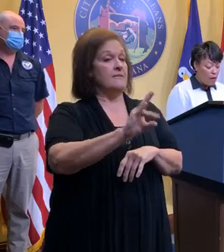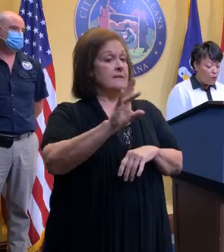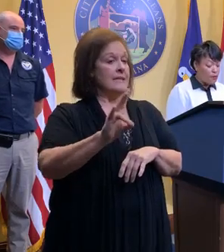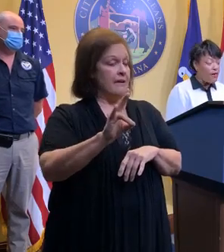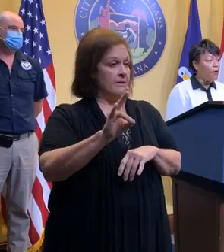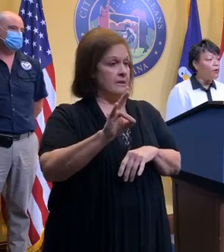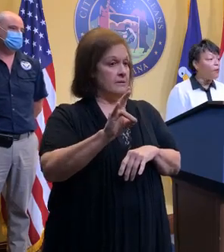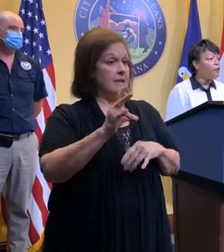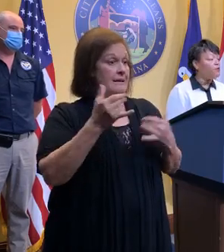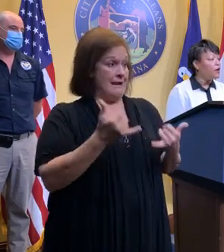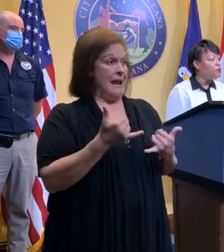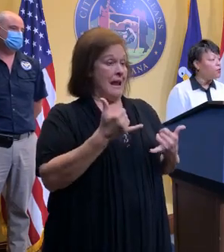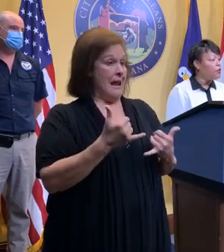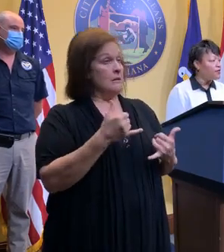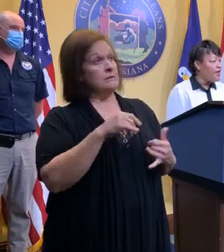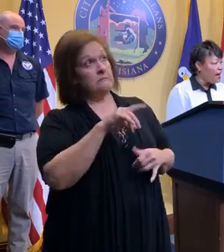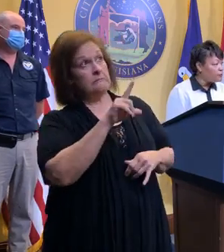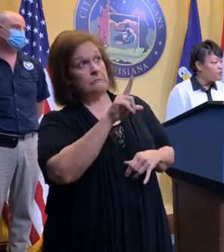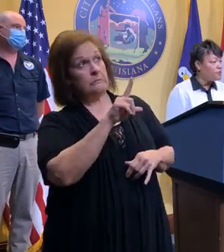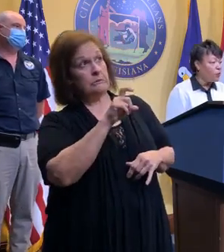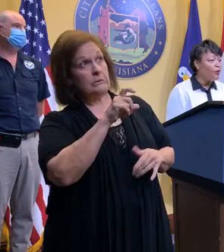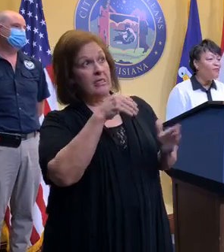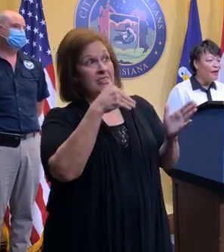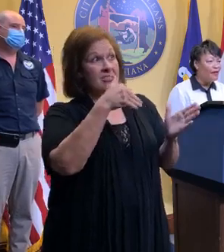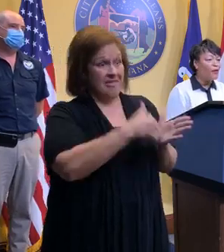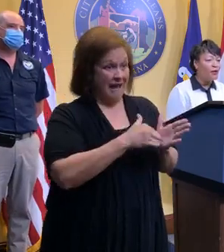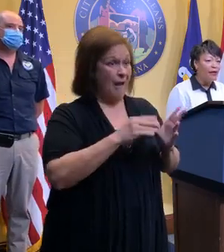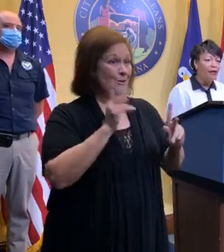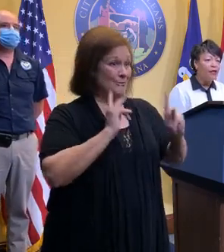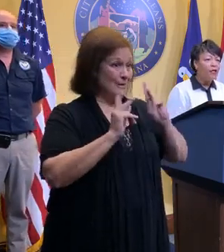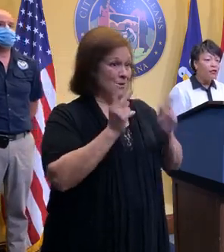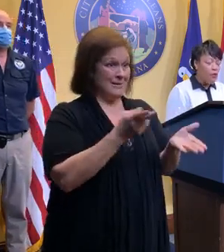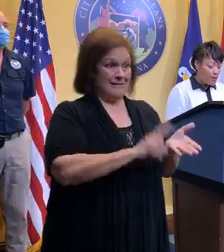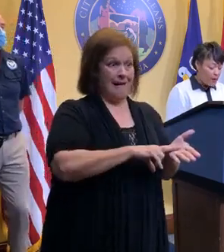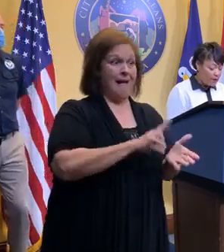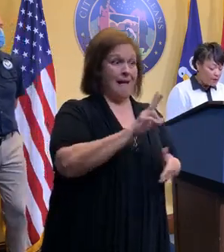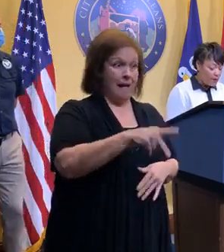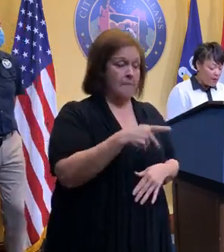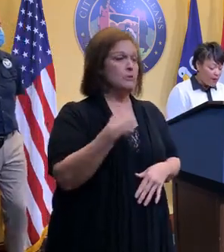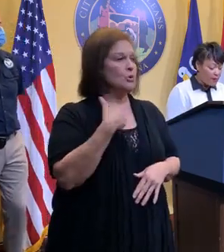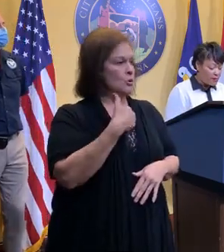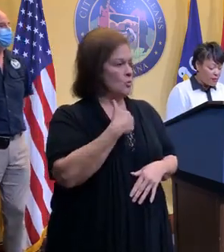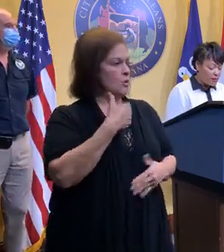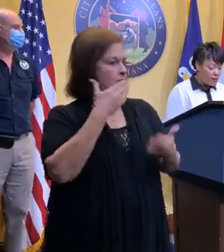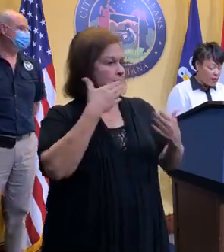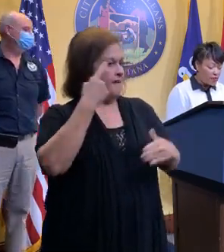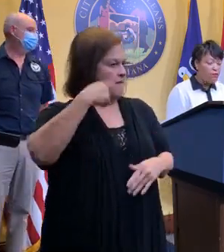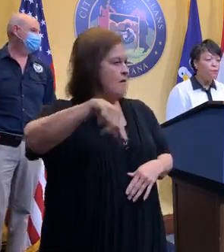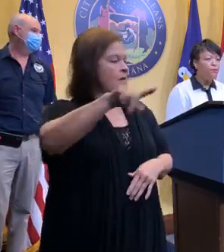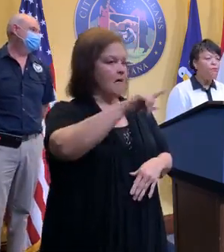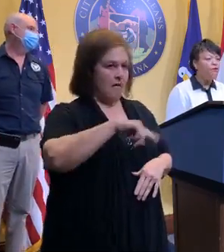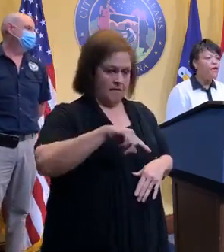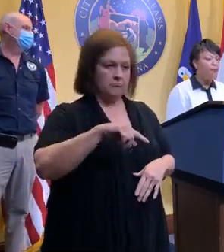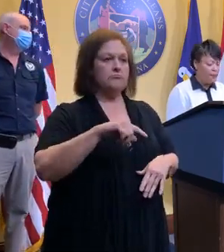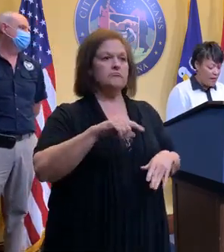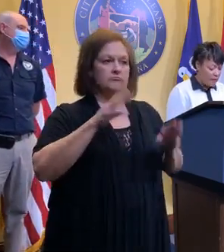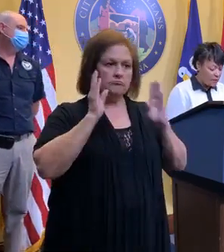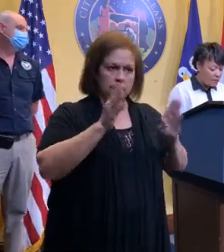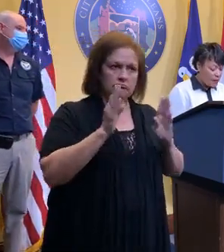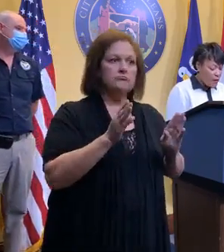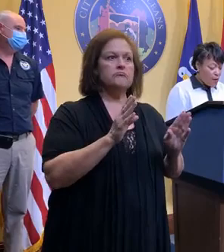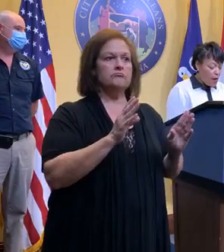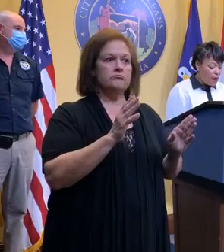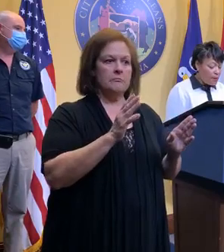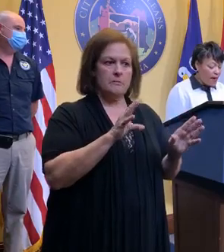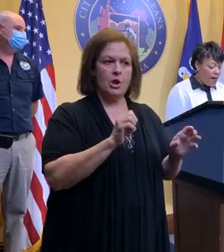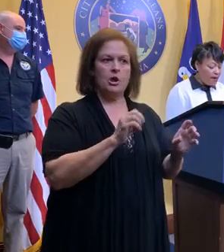888-777. We're now on upward of 101,000. So we thank you again to our public for paying attention and just being